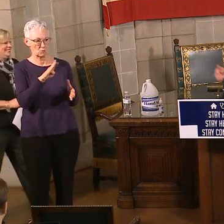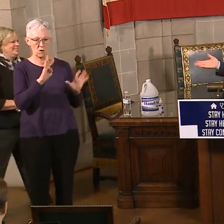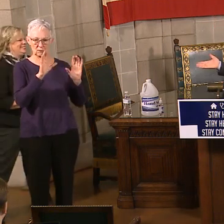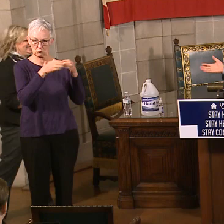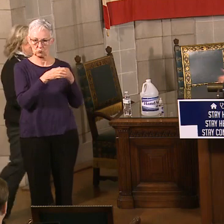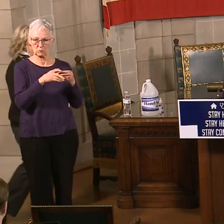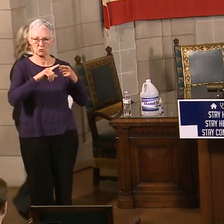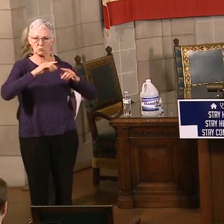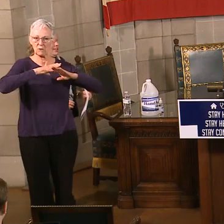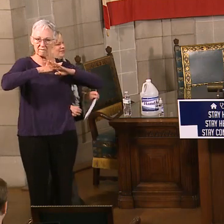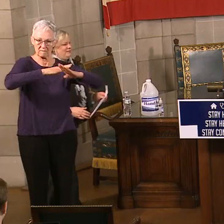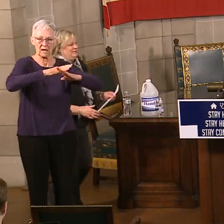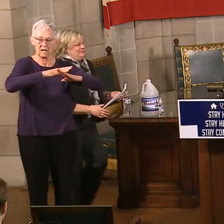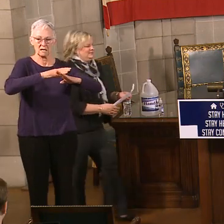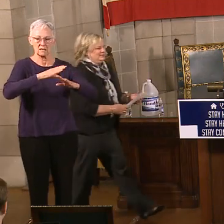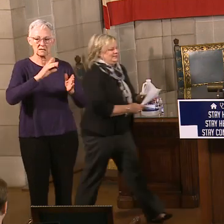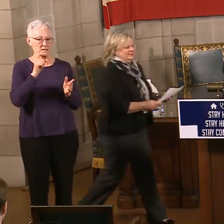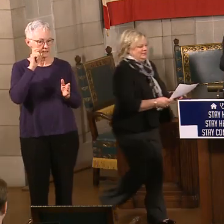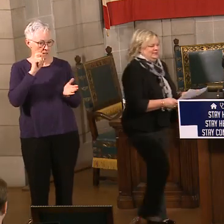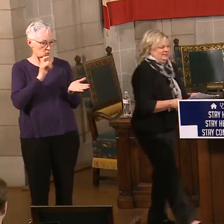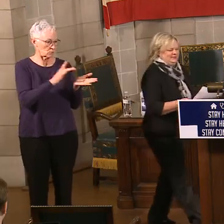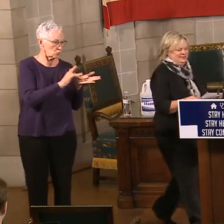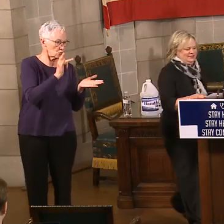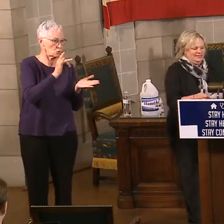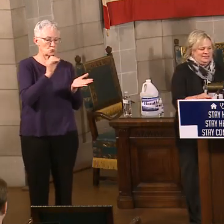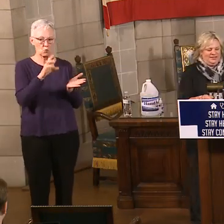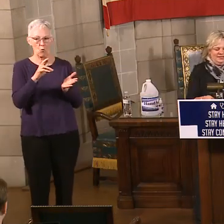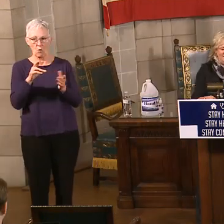and have her say a few words. Lynn? Thank you.